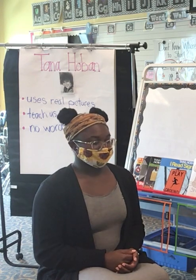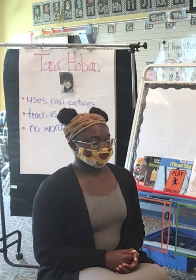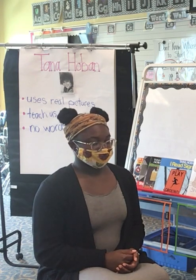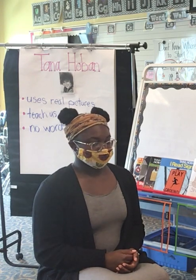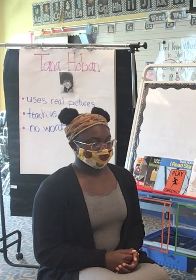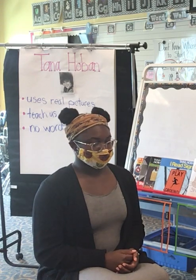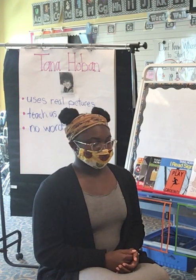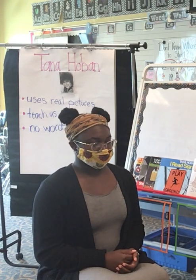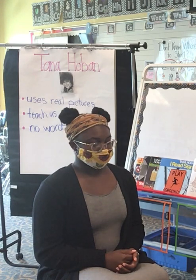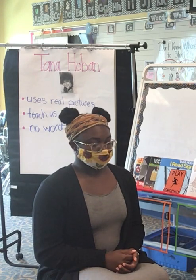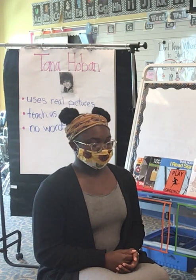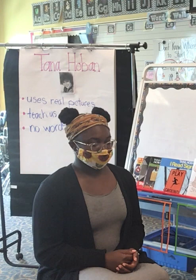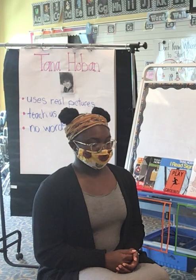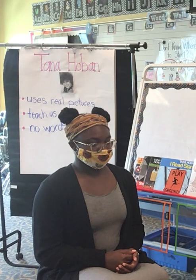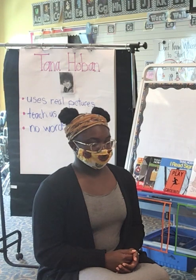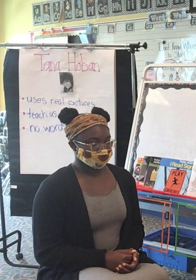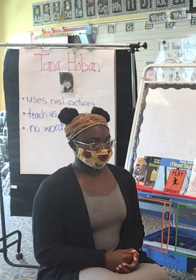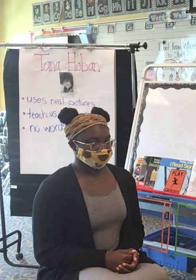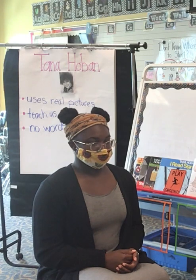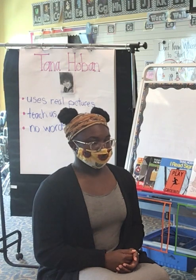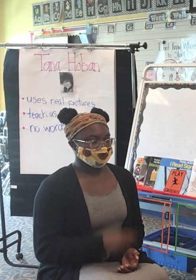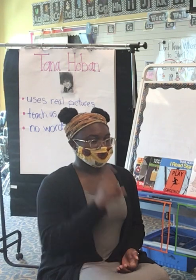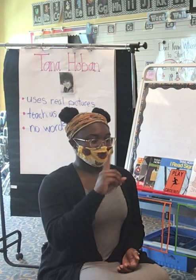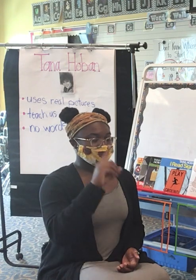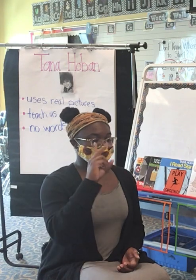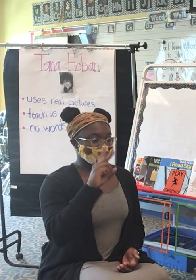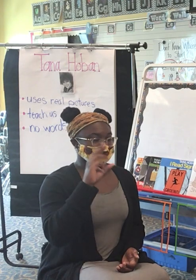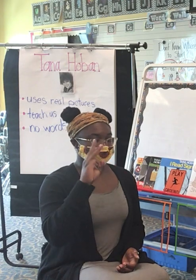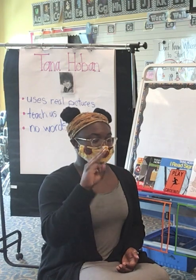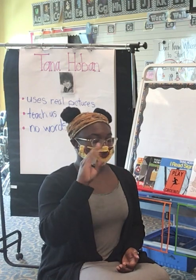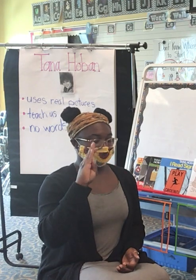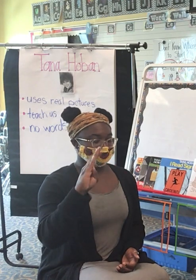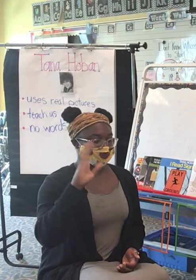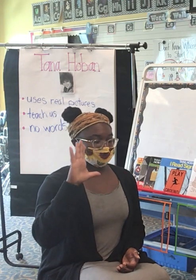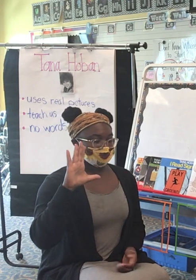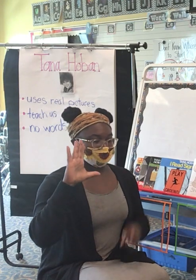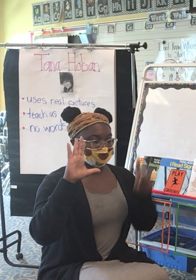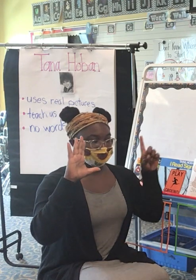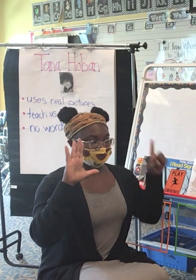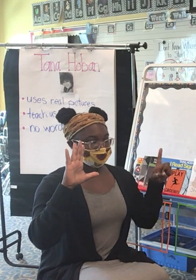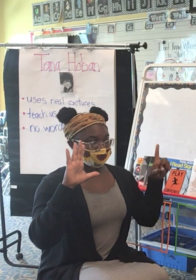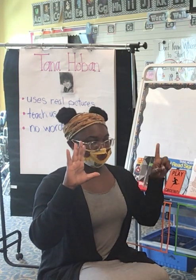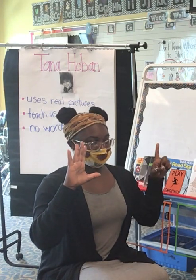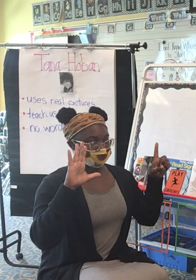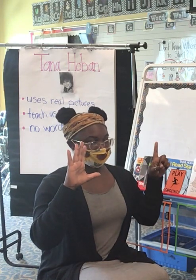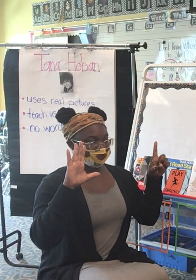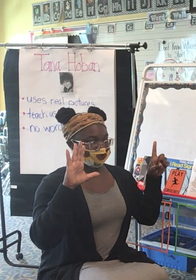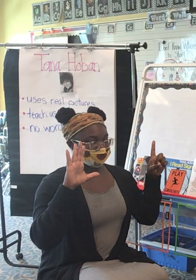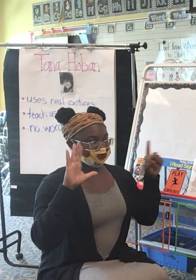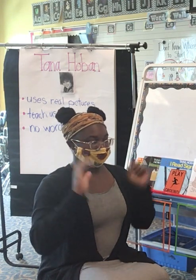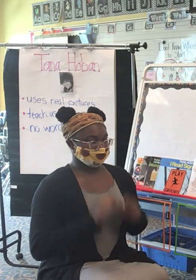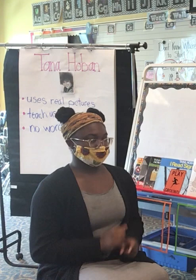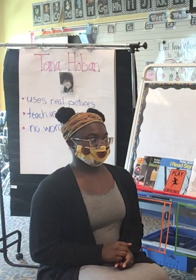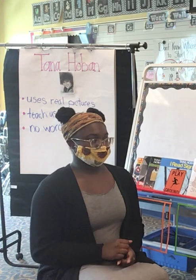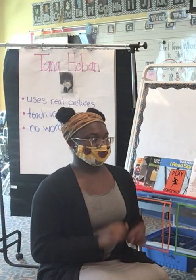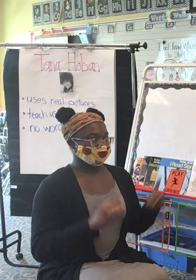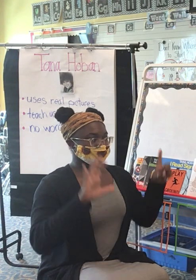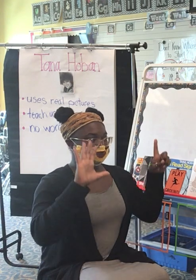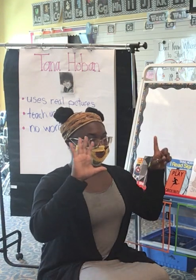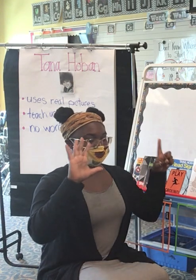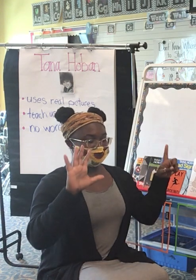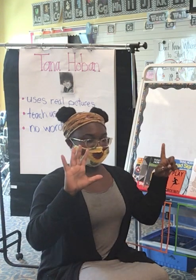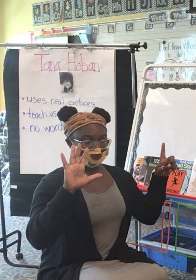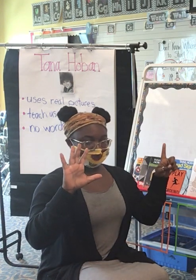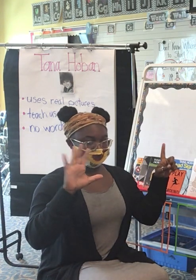do another one. I like to eat my lunch. I like to eat my lunch. Good. How many was